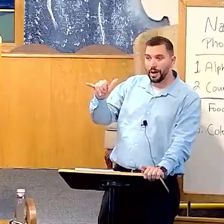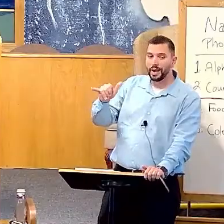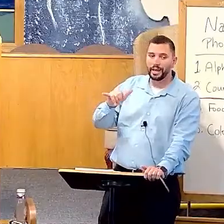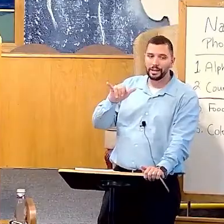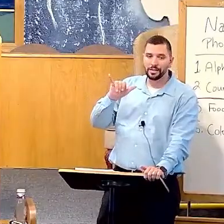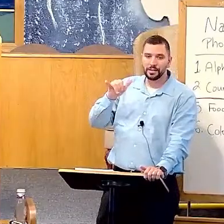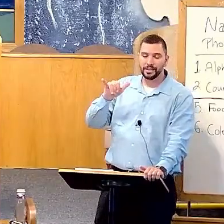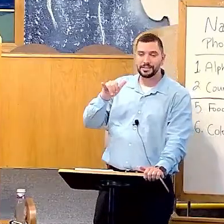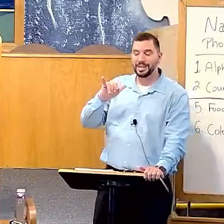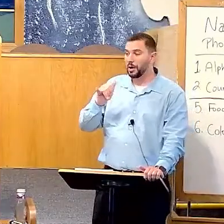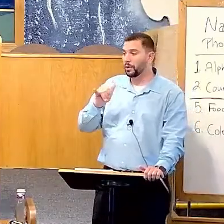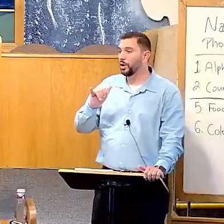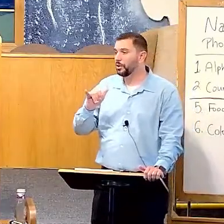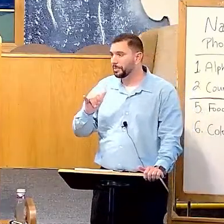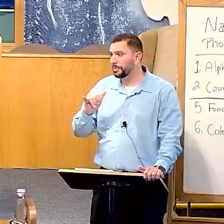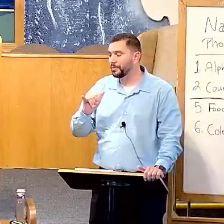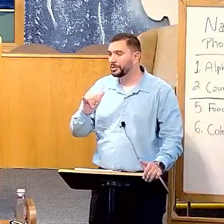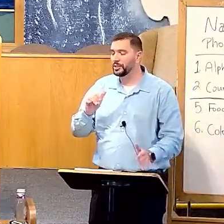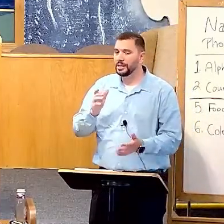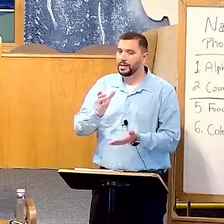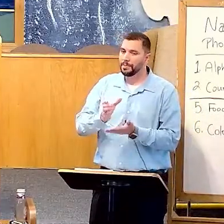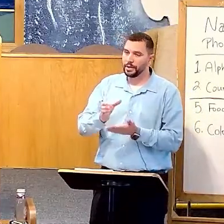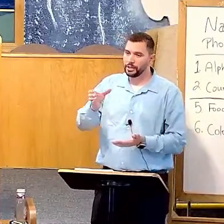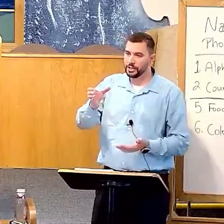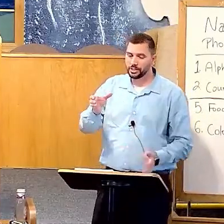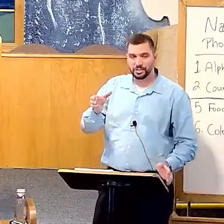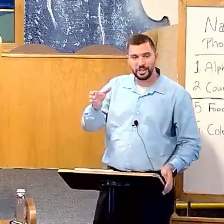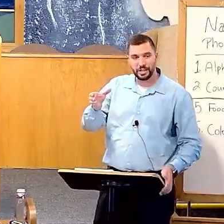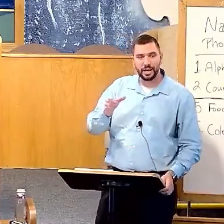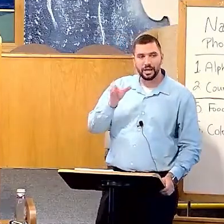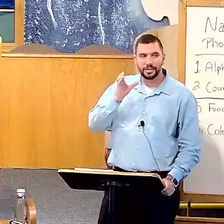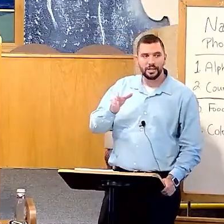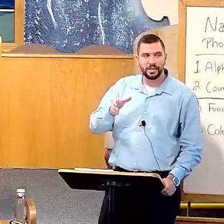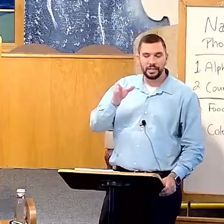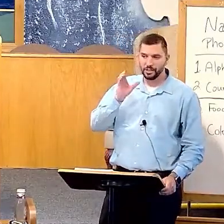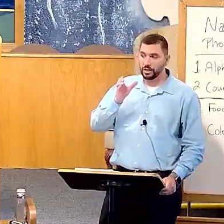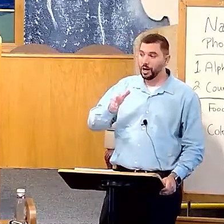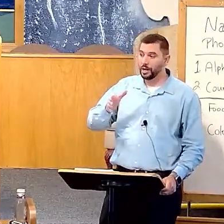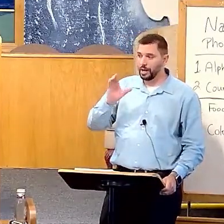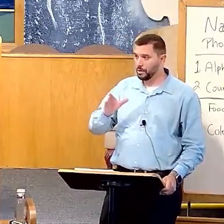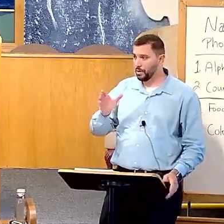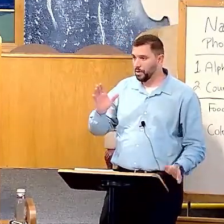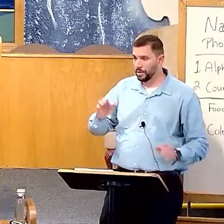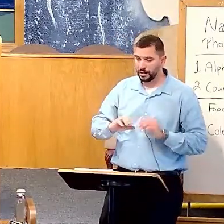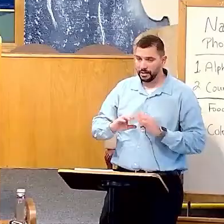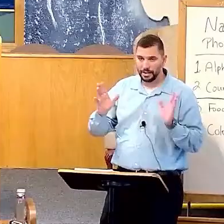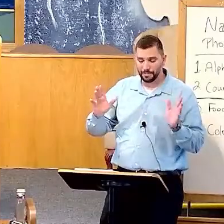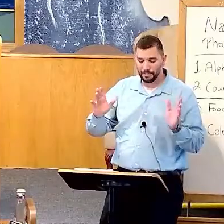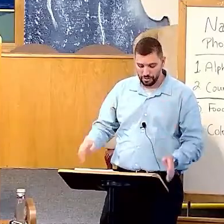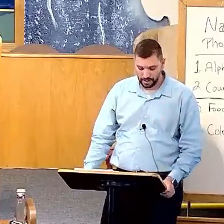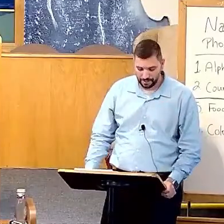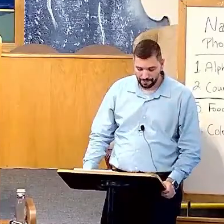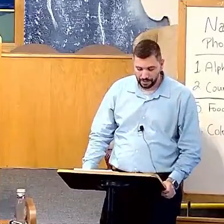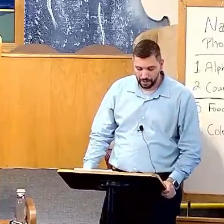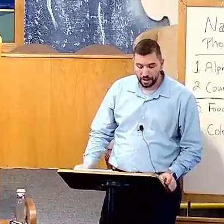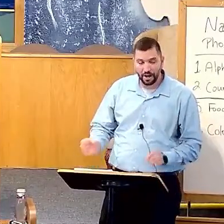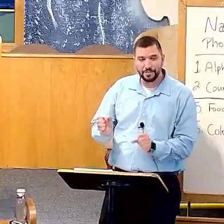hand, that's an alcoholic beverage, but just a C hand is a non-alcoholic, any type of drink. Coffee,